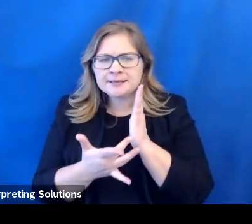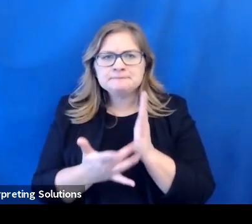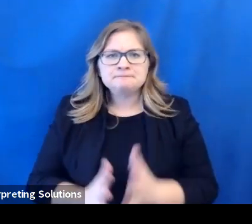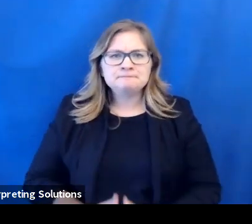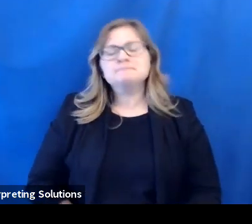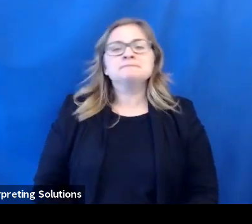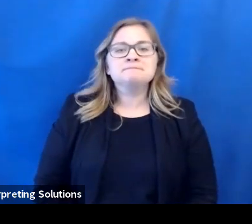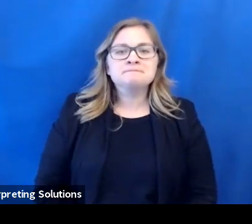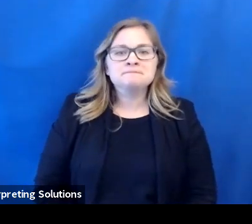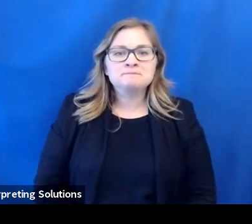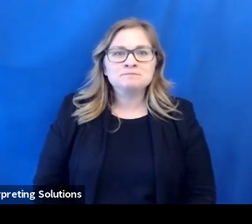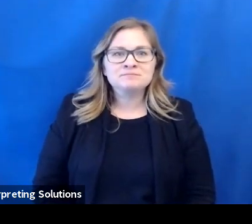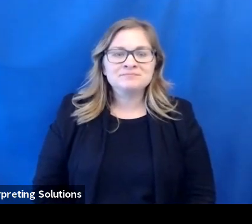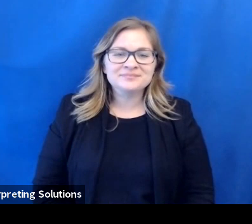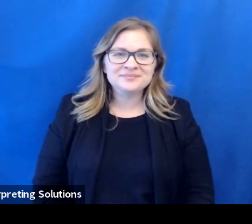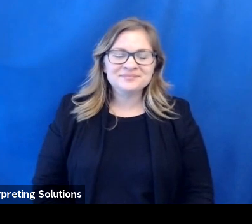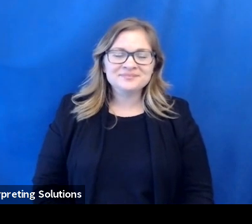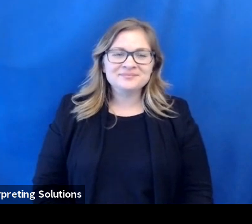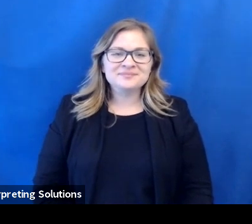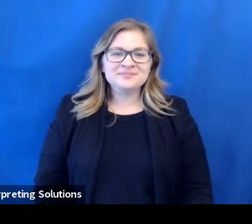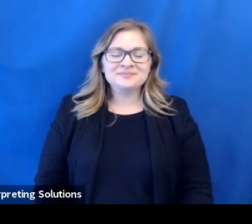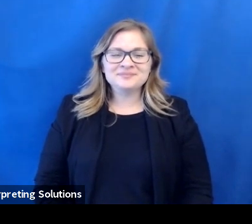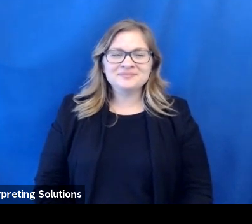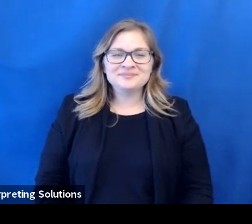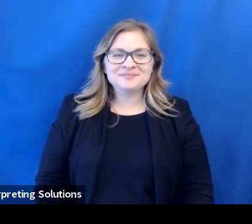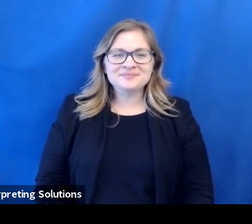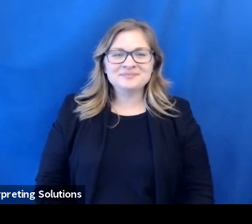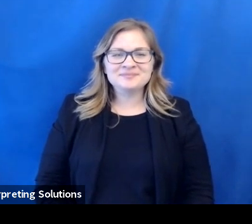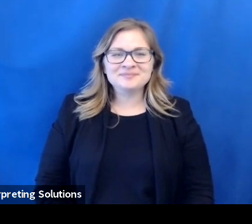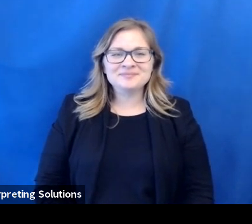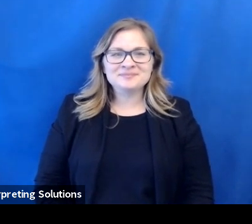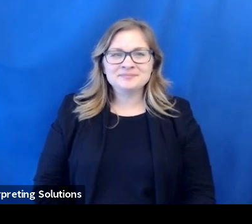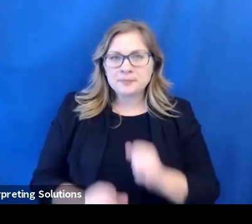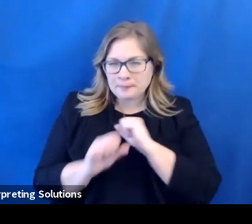out ever. And you never climb this ladder again.